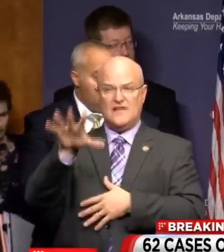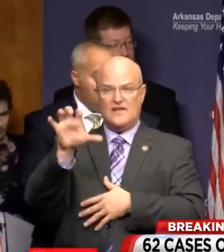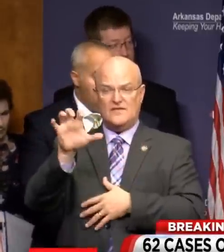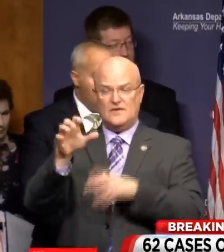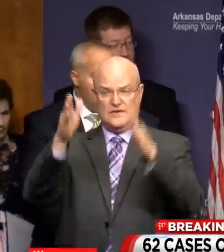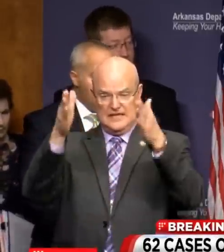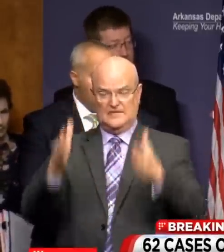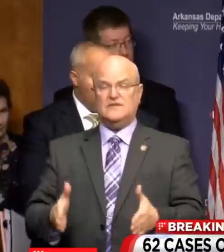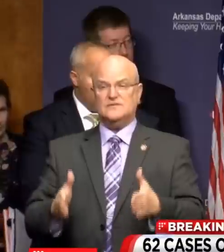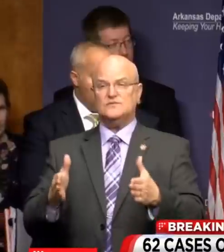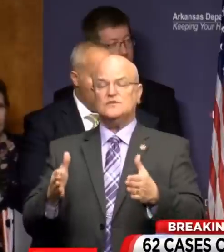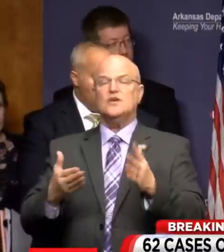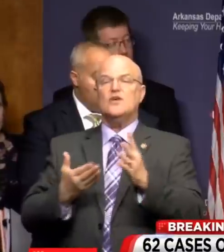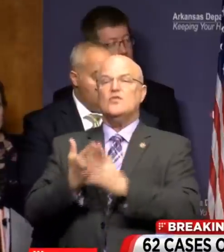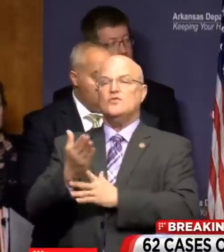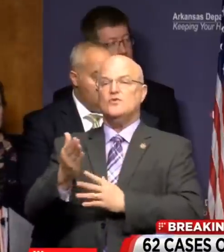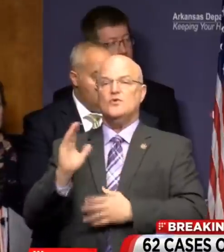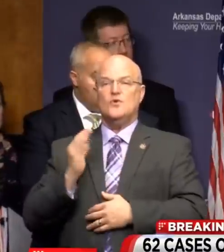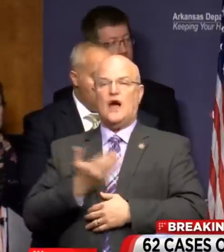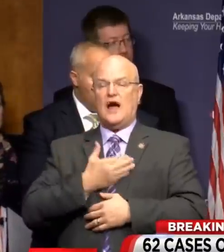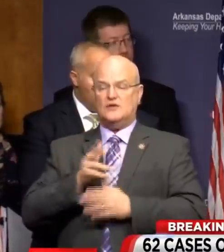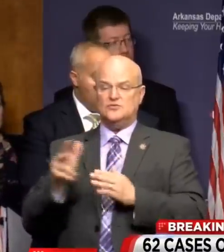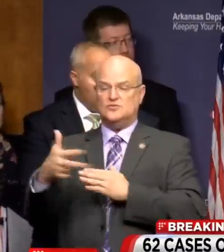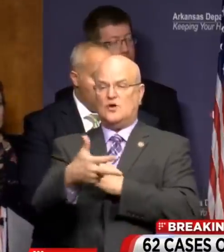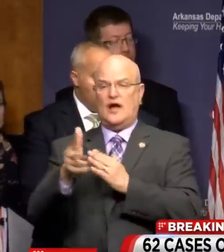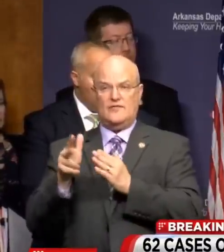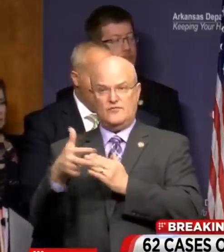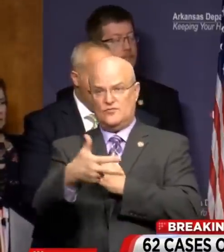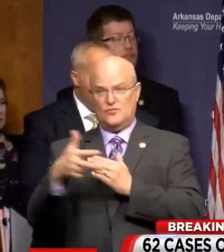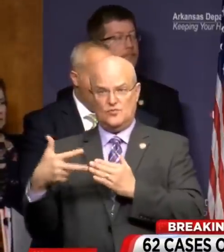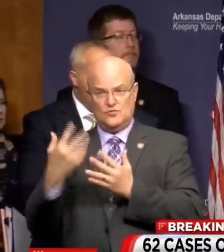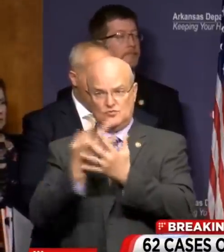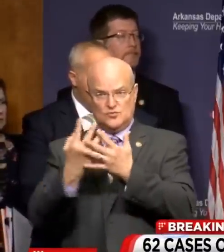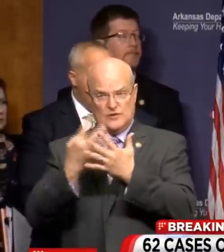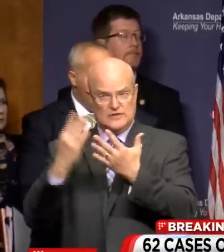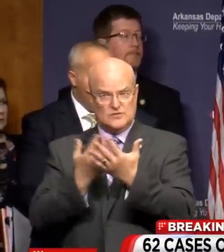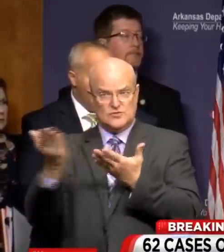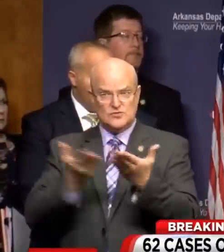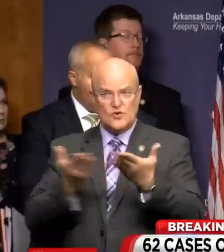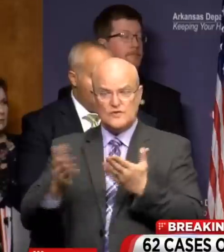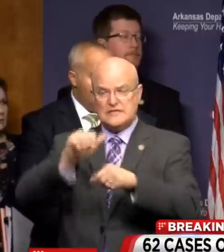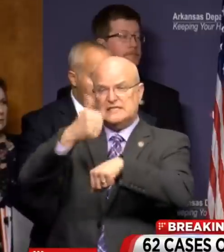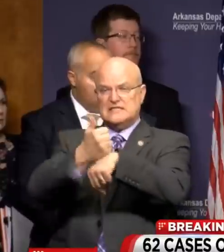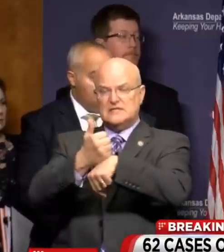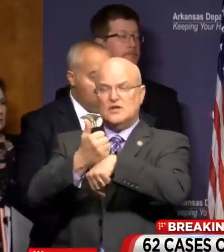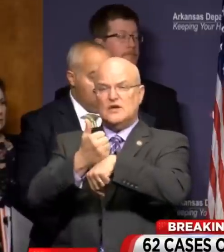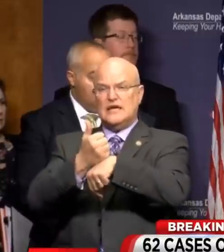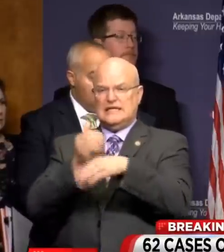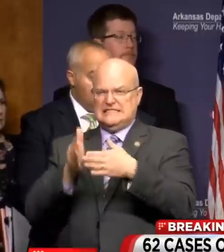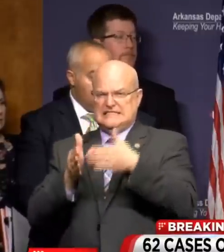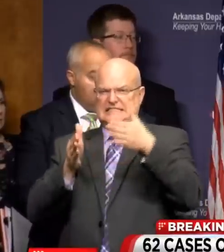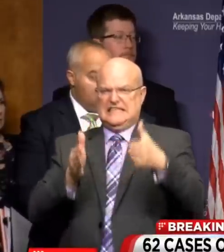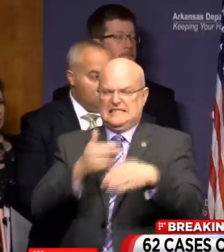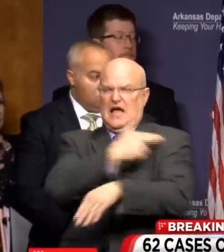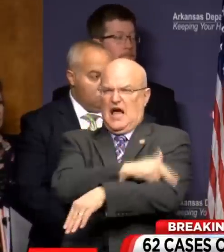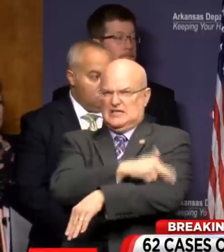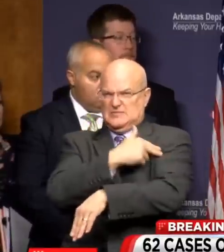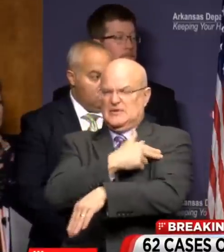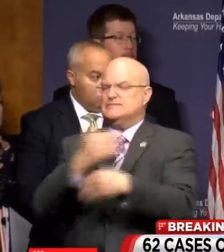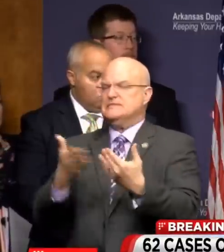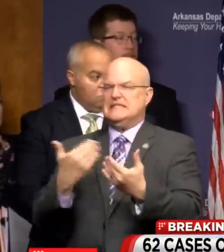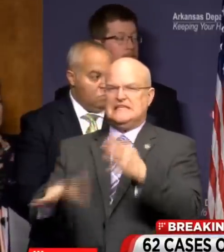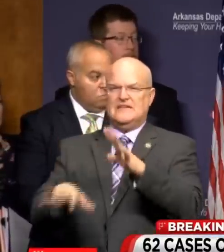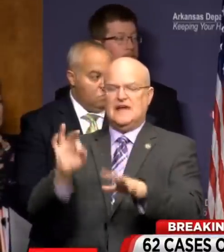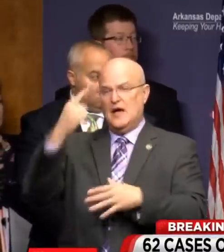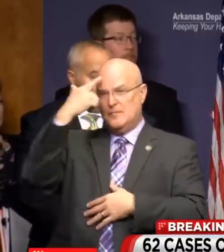1,500 individuals through our drive-through screening service, which is located right next to the hospital, and it's easy to